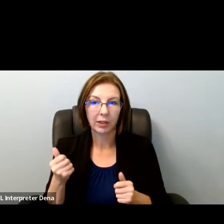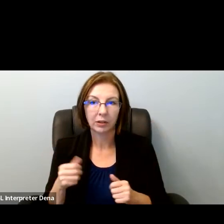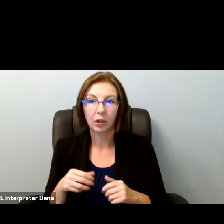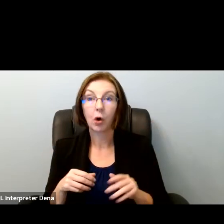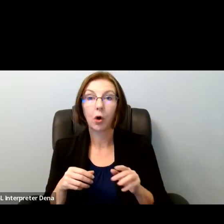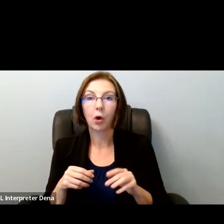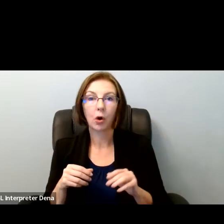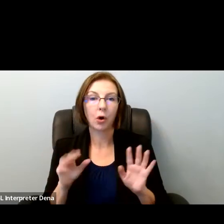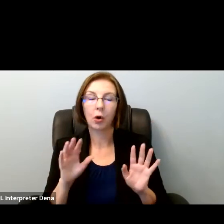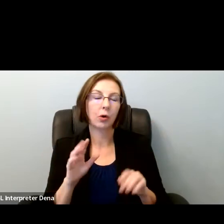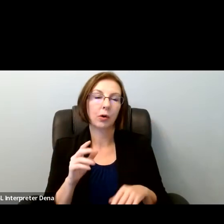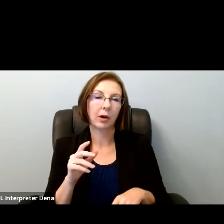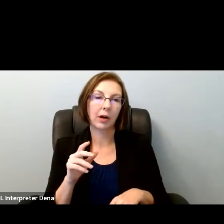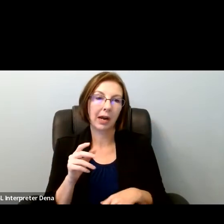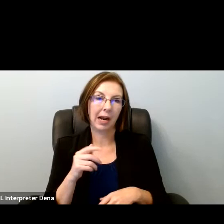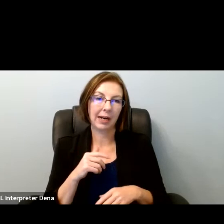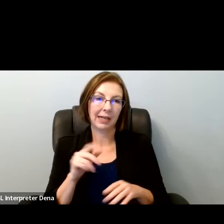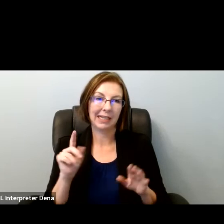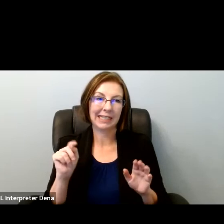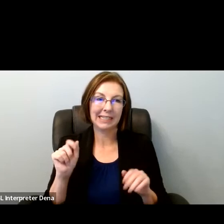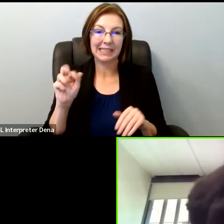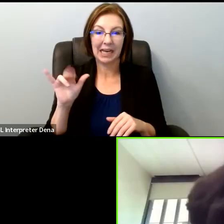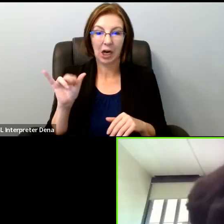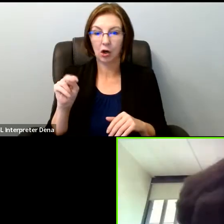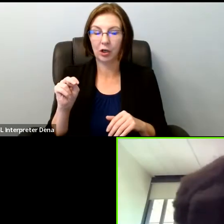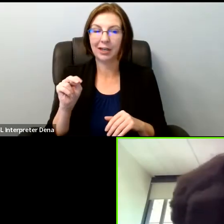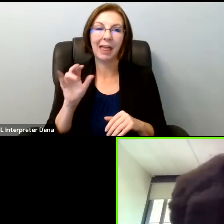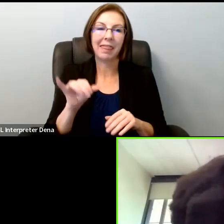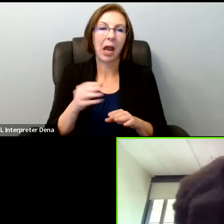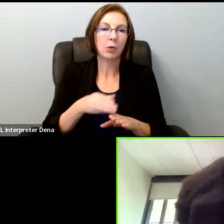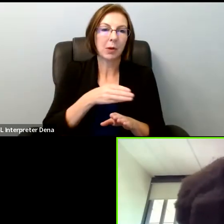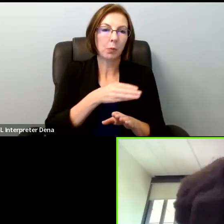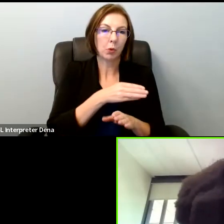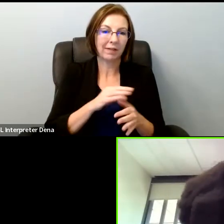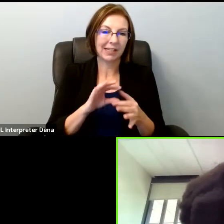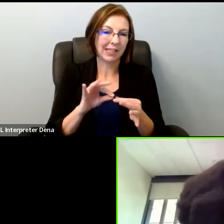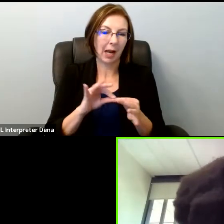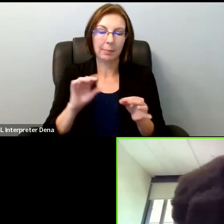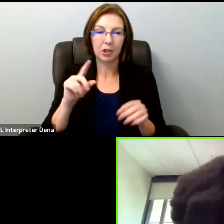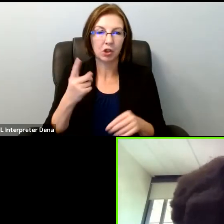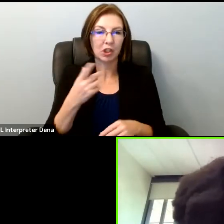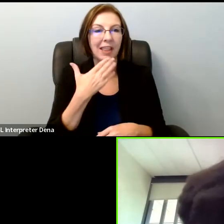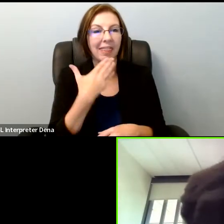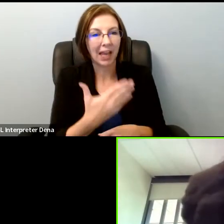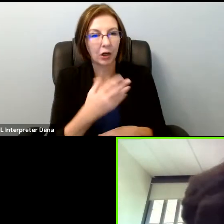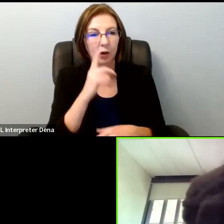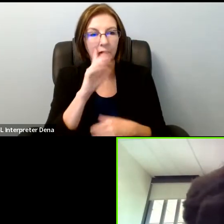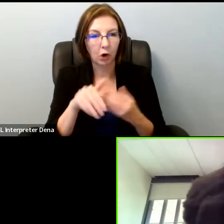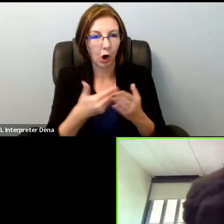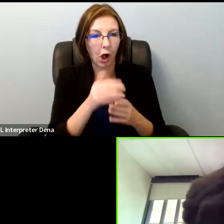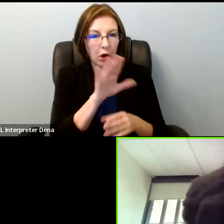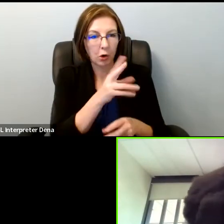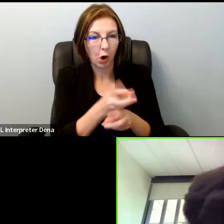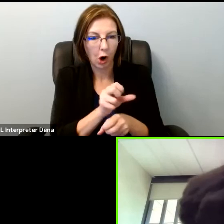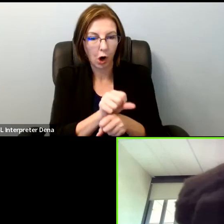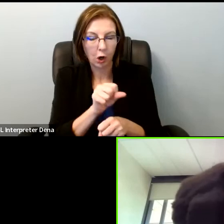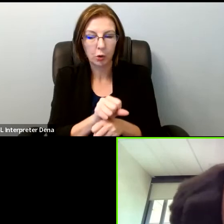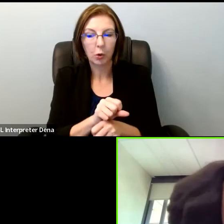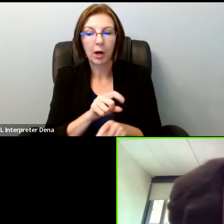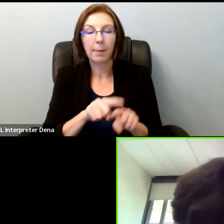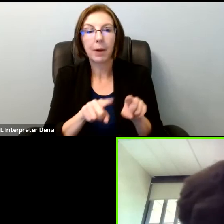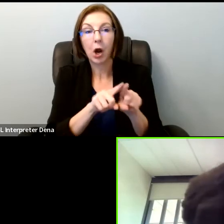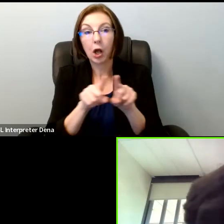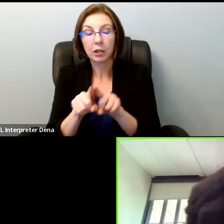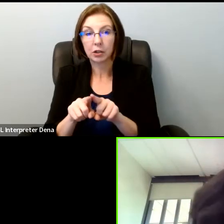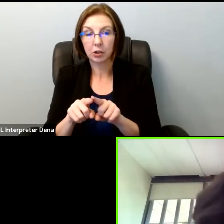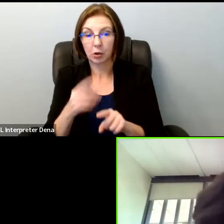I was just making a comment. This is Taryn. It was an earlier comment, just as a thank you for everything you do, Bonnie. But also, I was reflecting that I'm